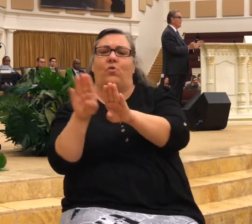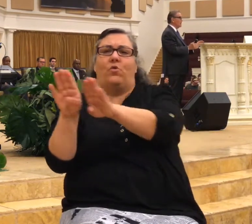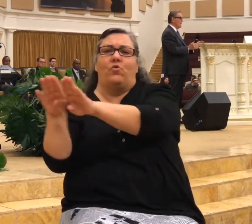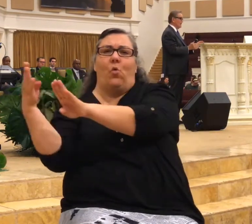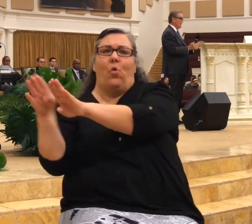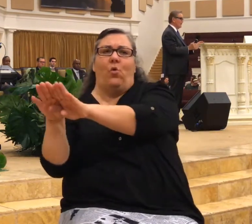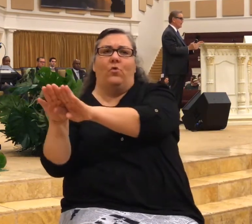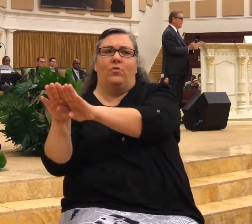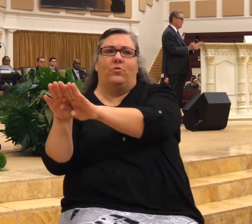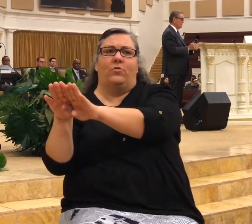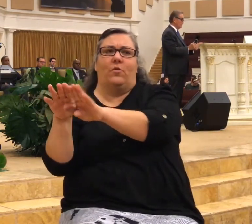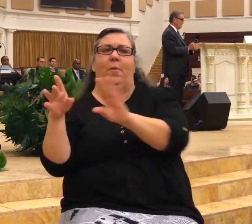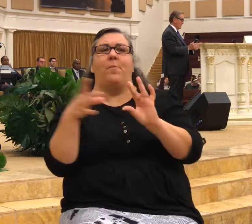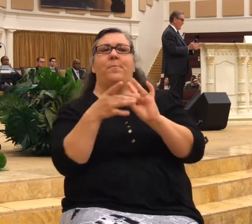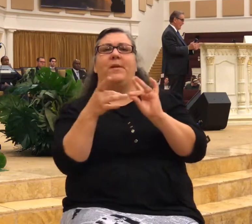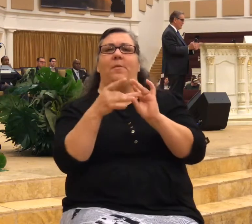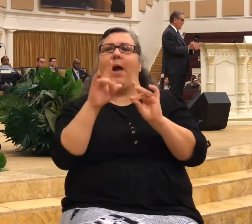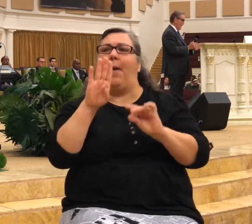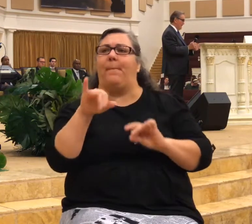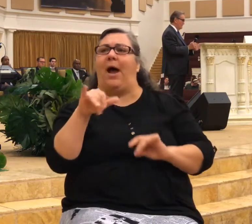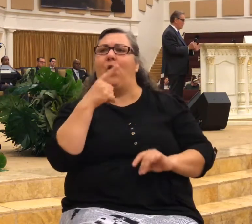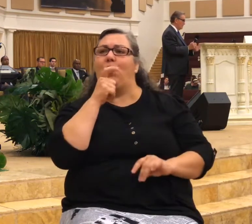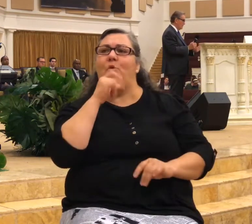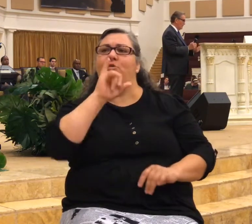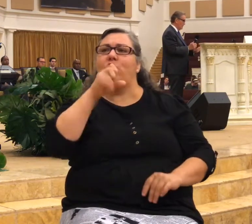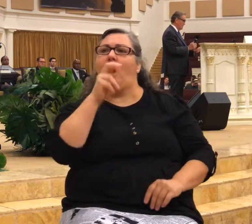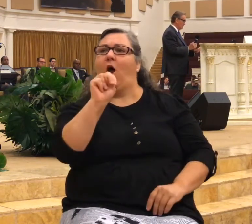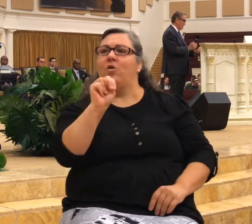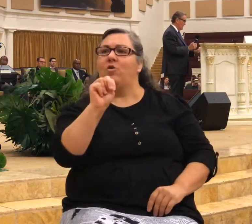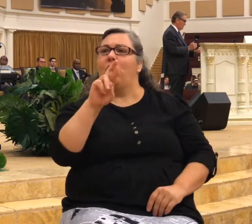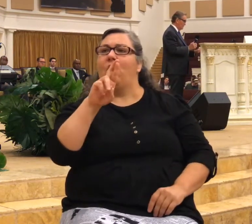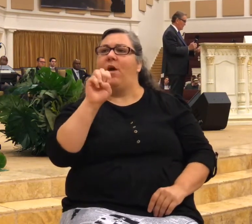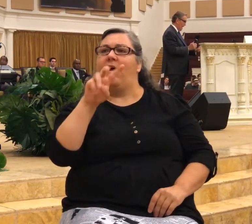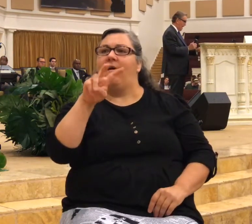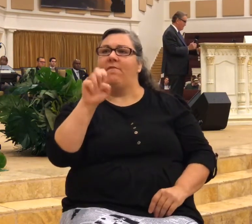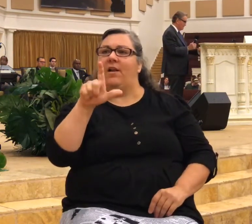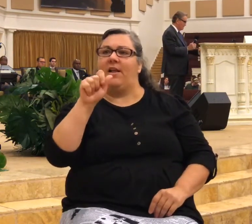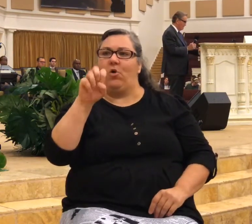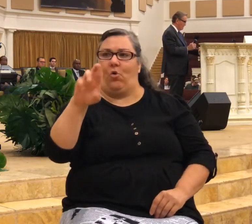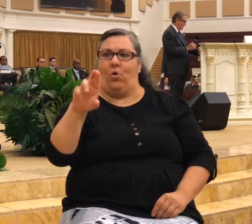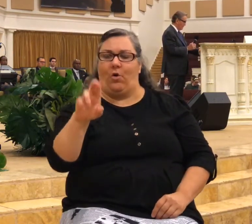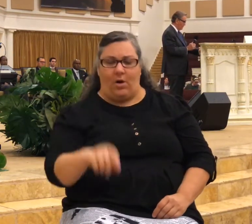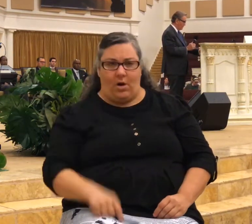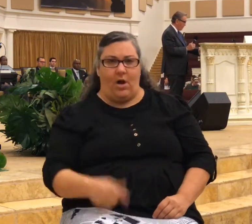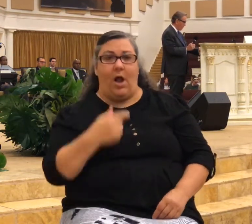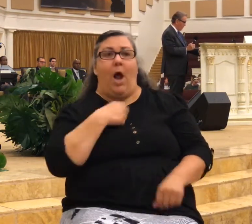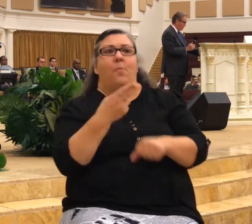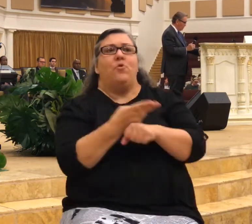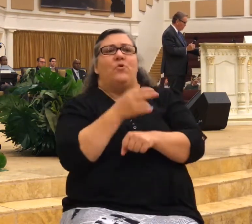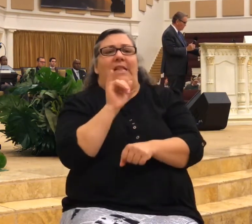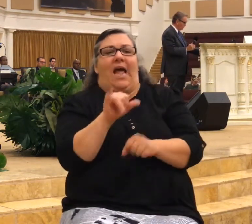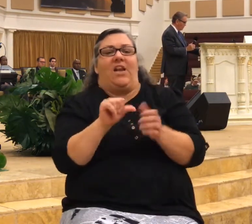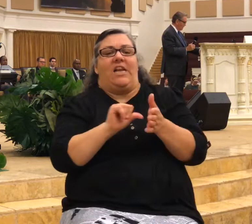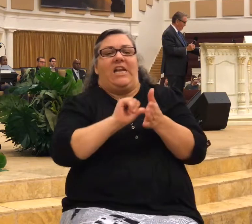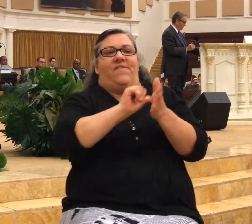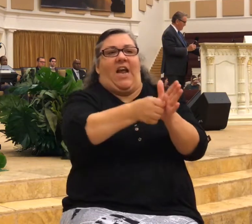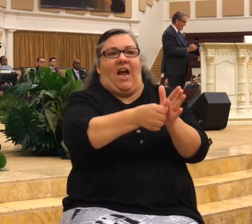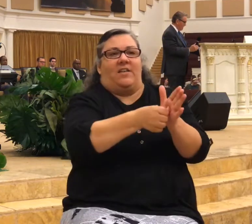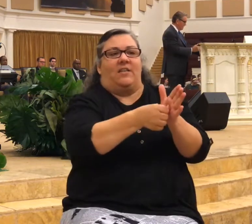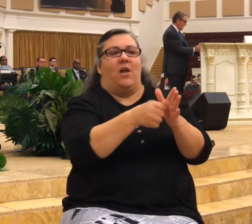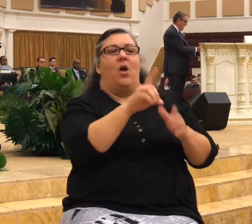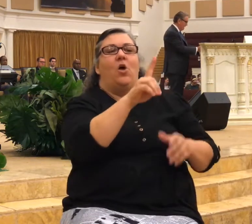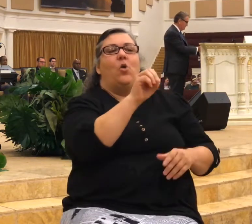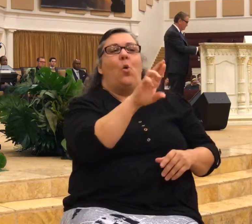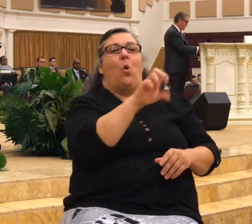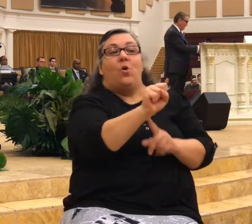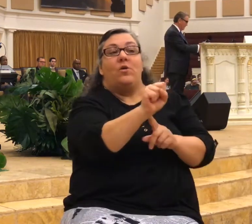by John the Revelator. And I am using these to emphasize the doors of the